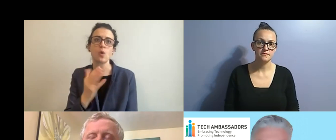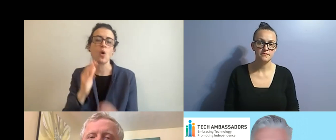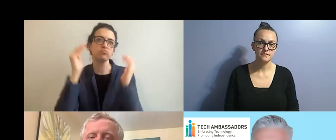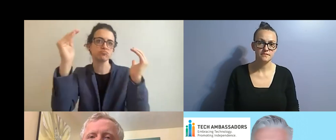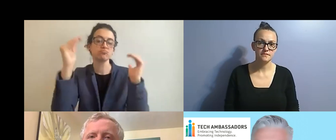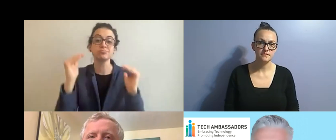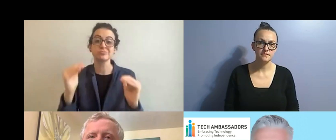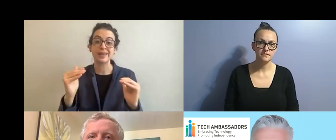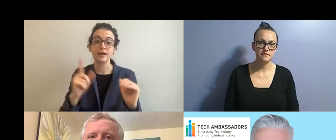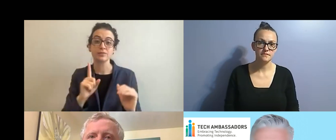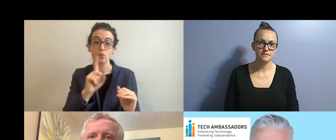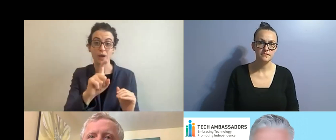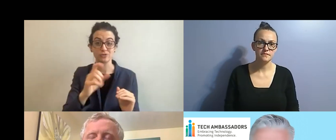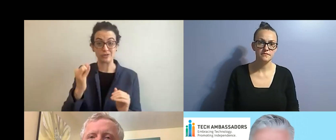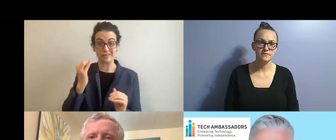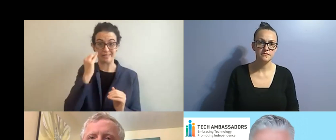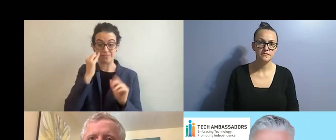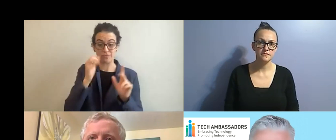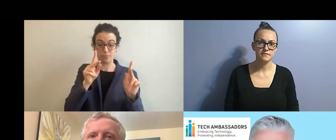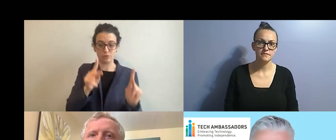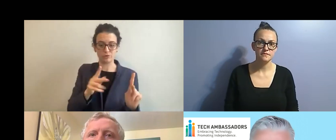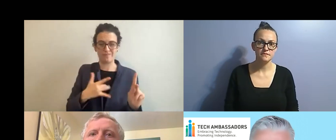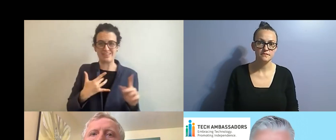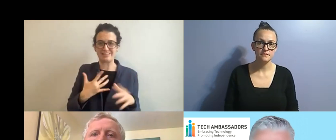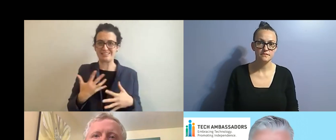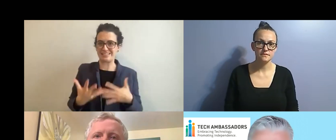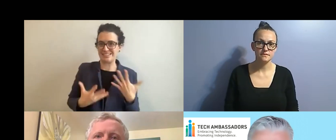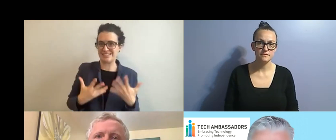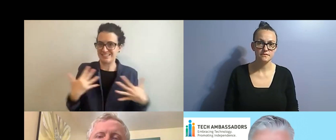technology rather than having staff.